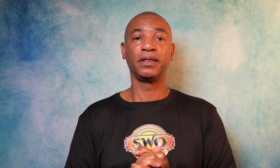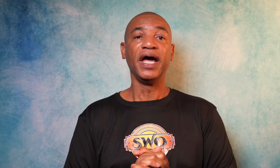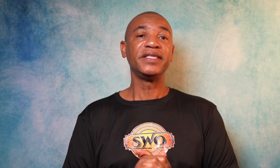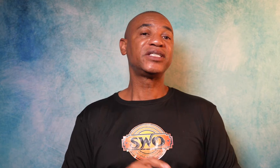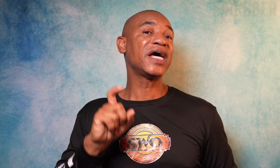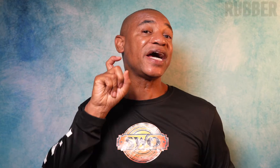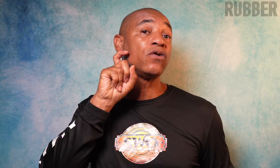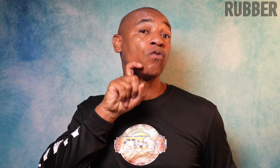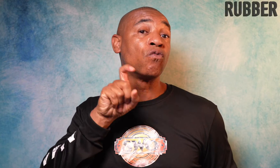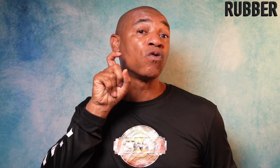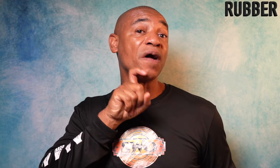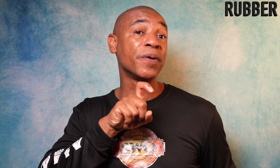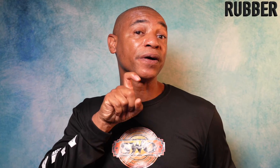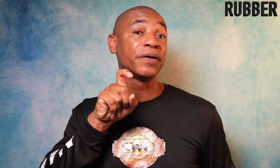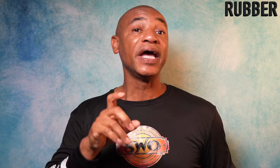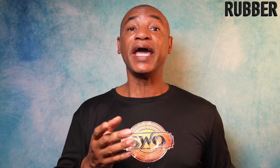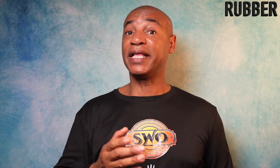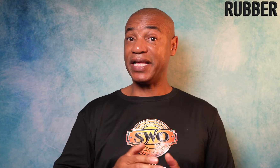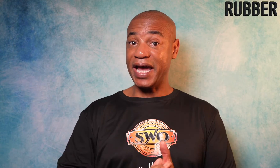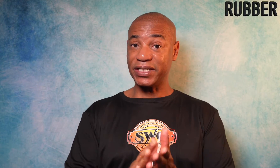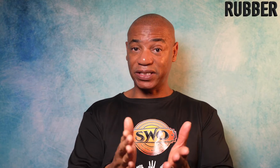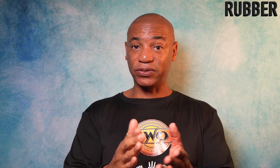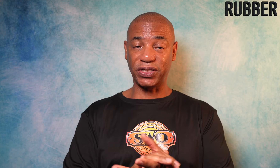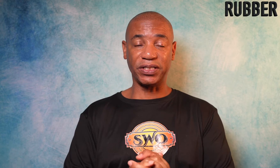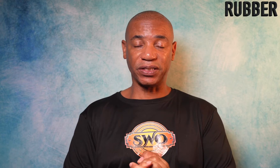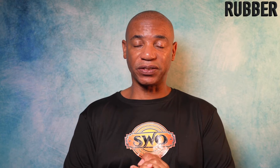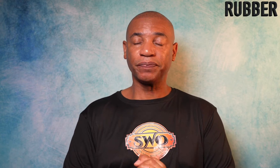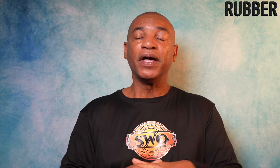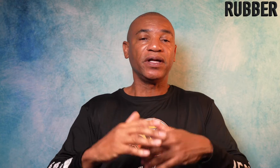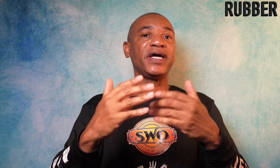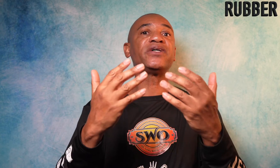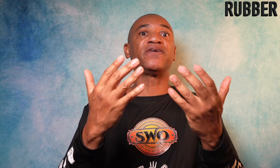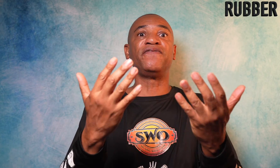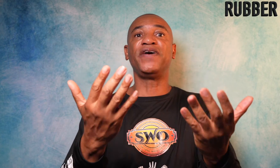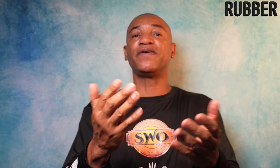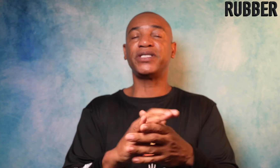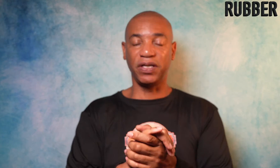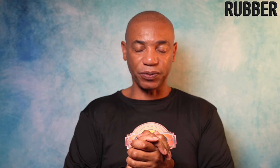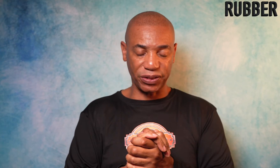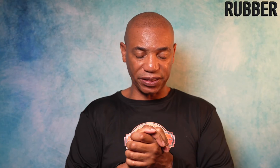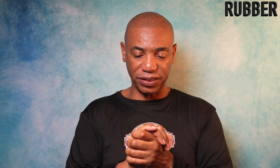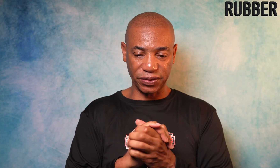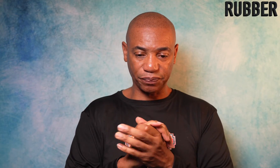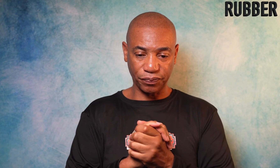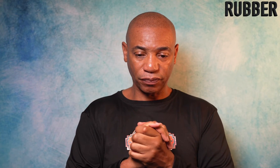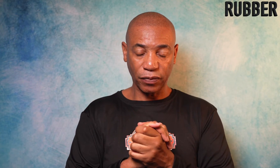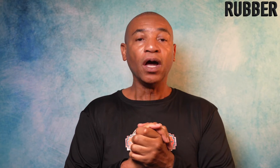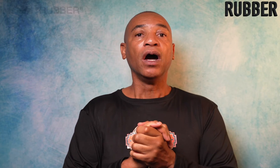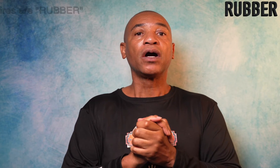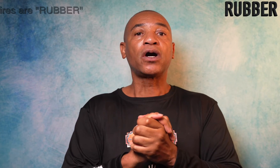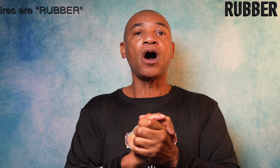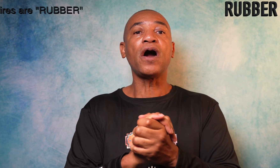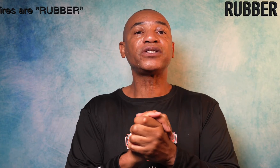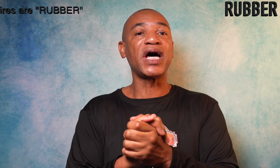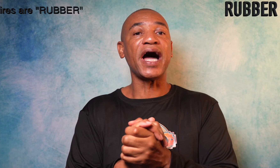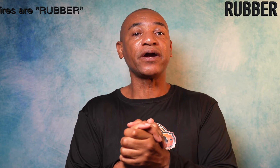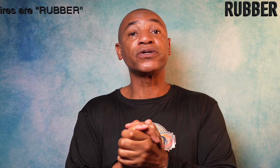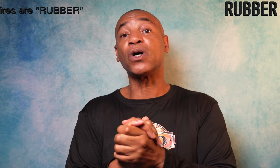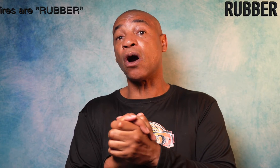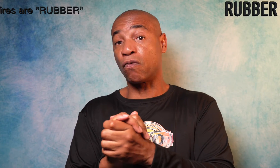The sign rubber in an ASL sentence. Now here's a very simple sentence. Car tires are